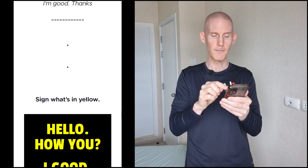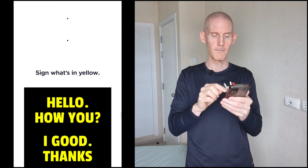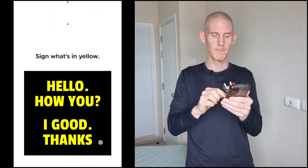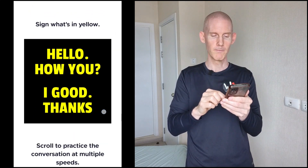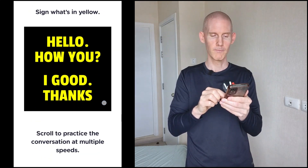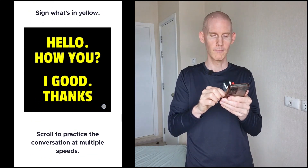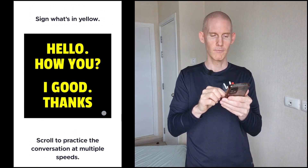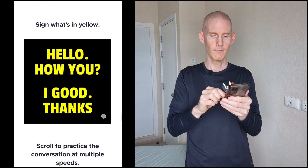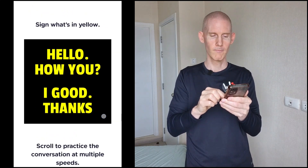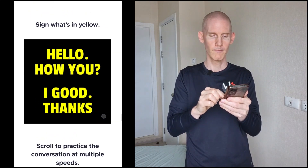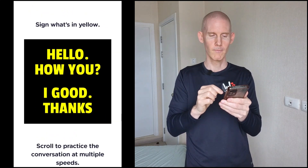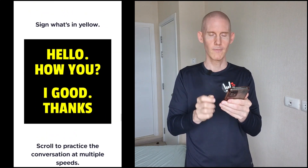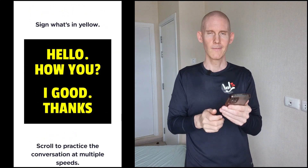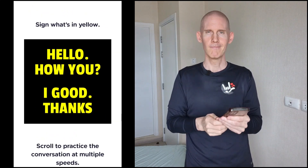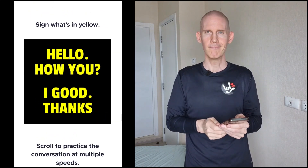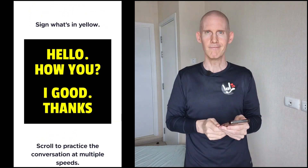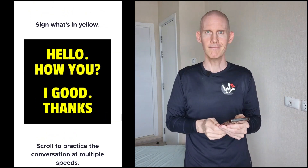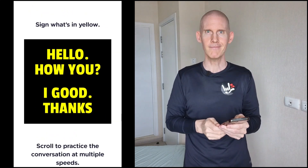together.